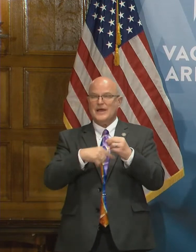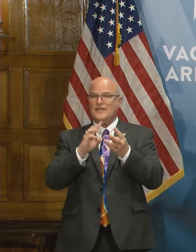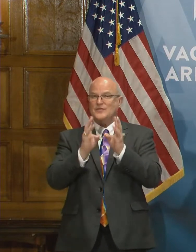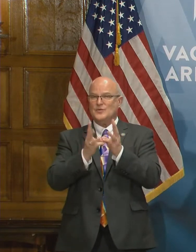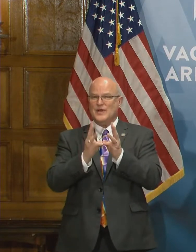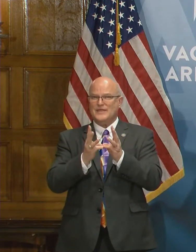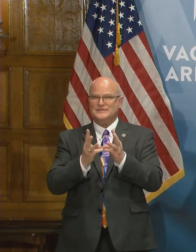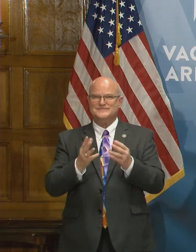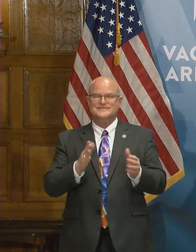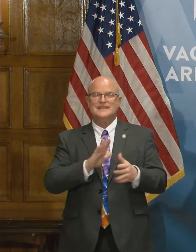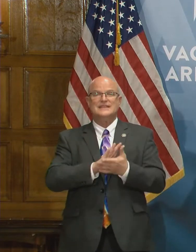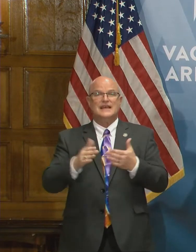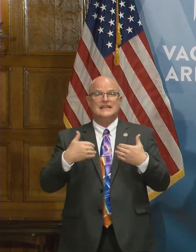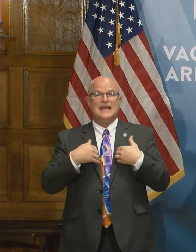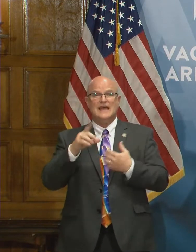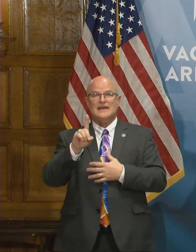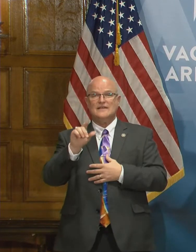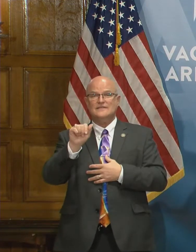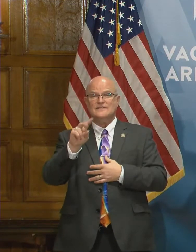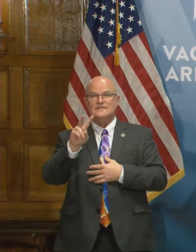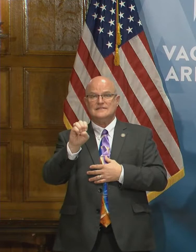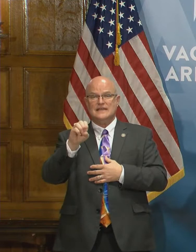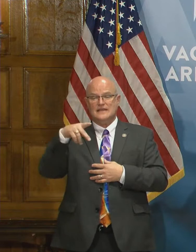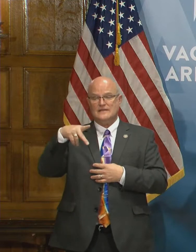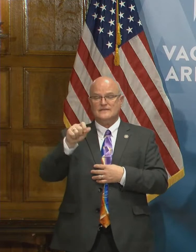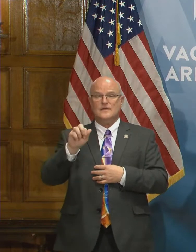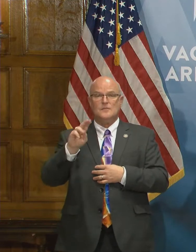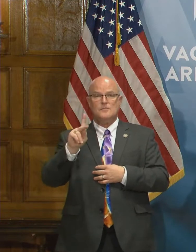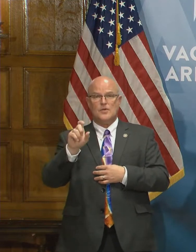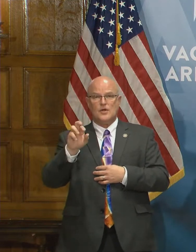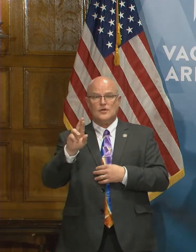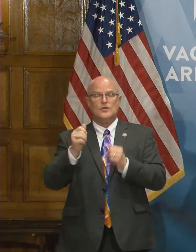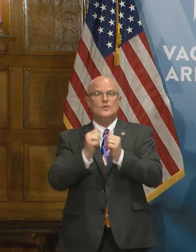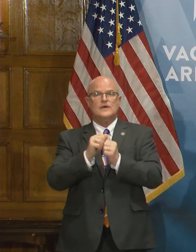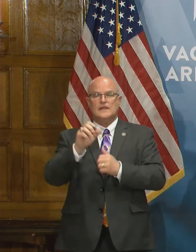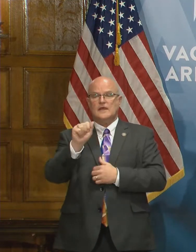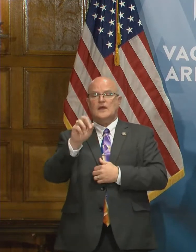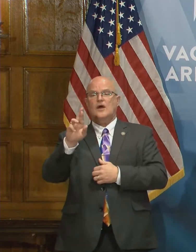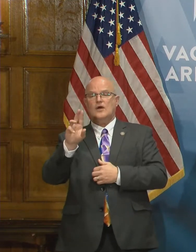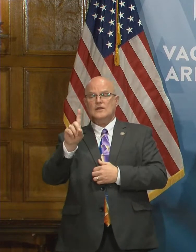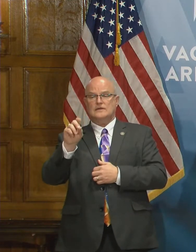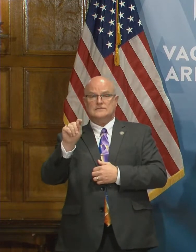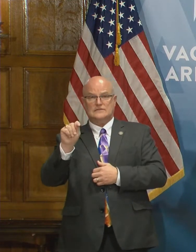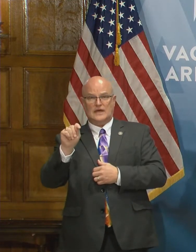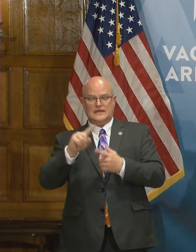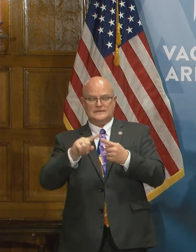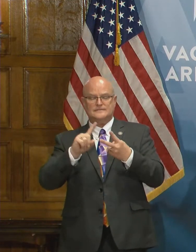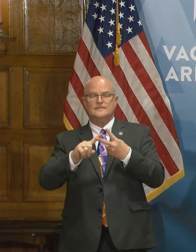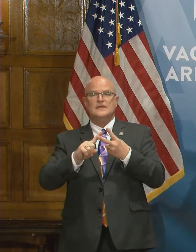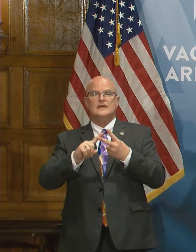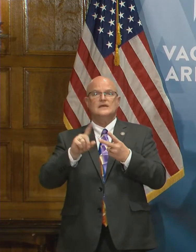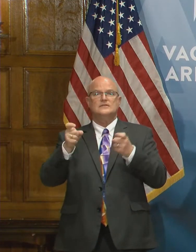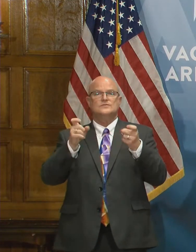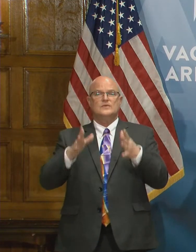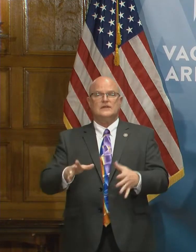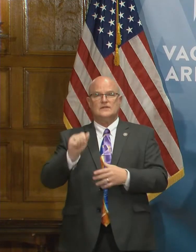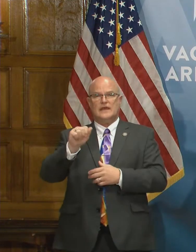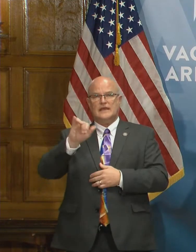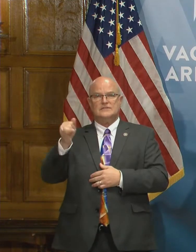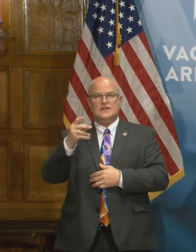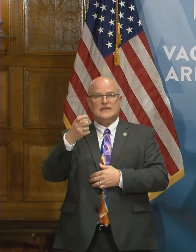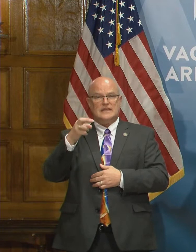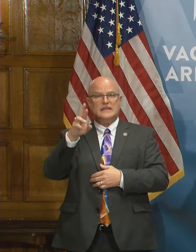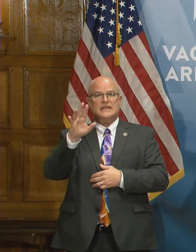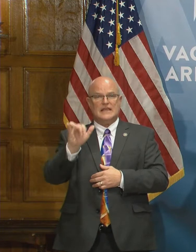pleased to be joined by Dave Parker with RDOT, and then also Director A.J. Geary with our